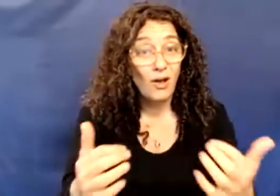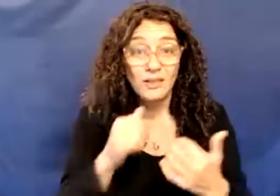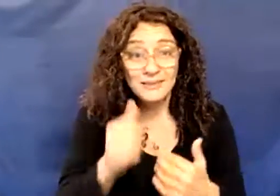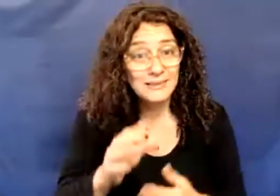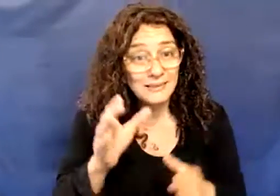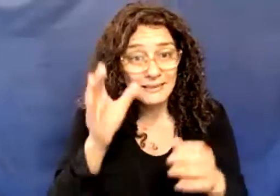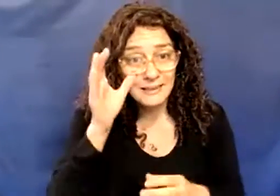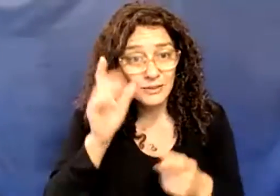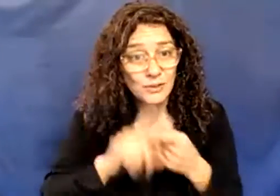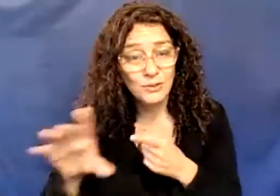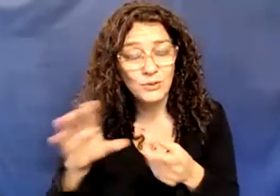It broke my heart.